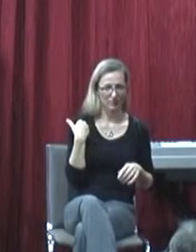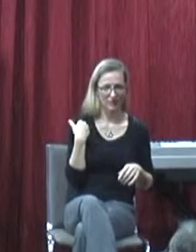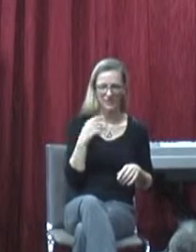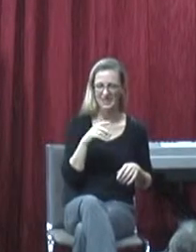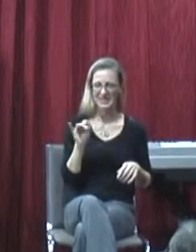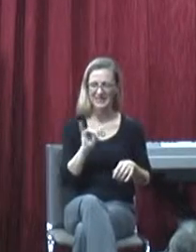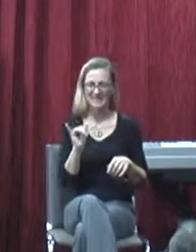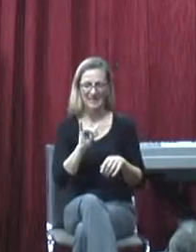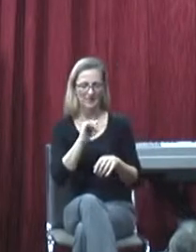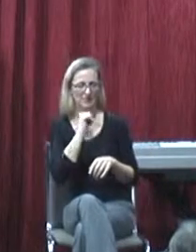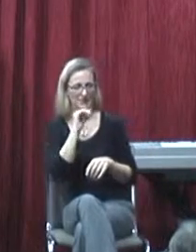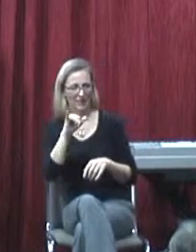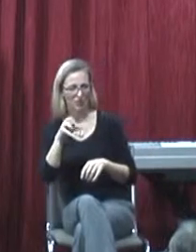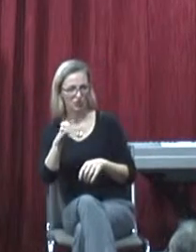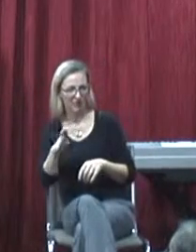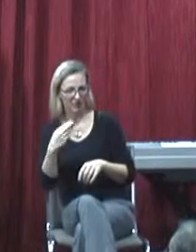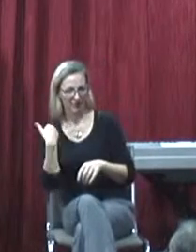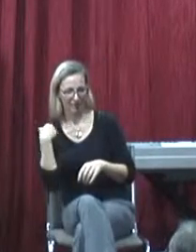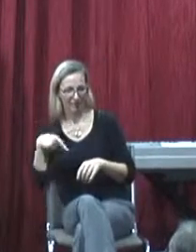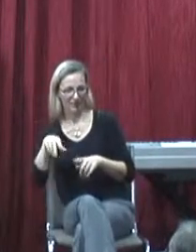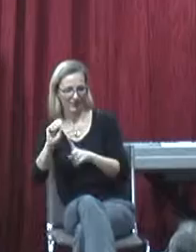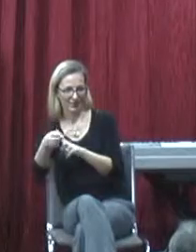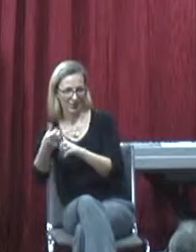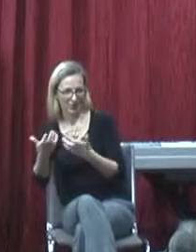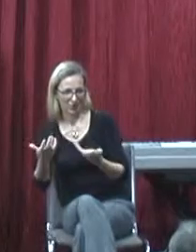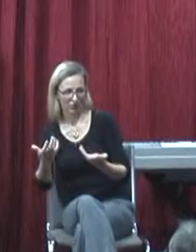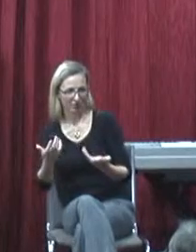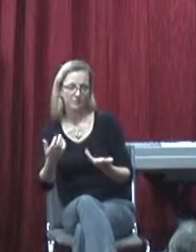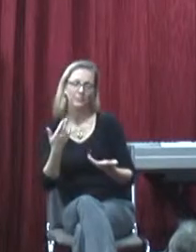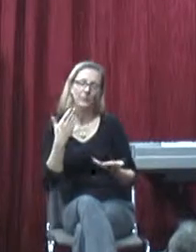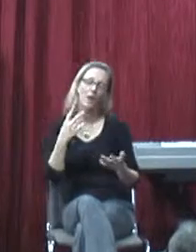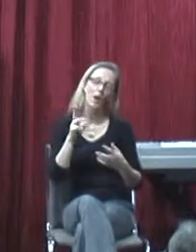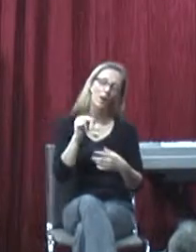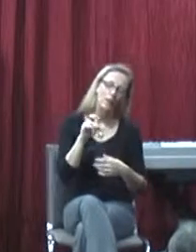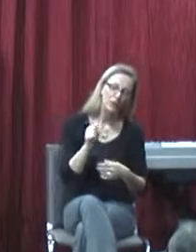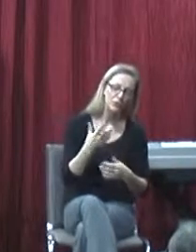not Jacob's fault, or unless you could say, well, you know, he should have taught his children better.